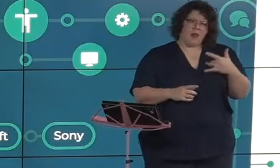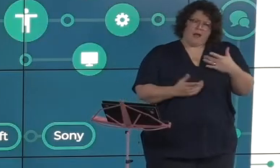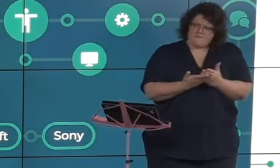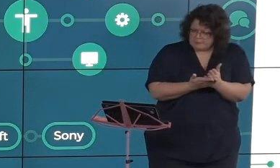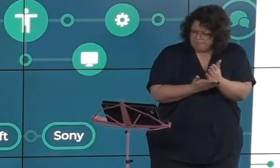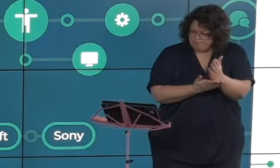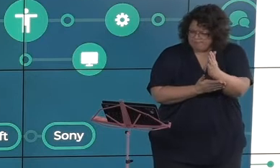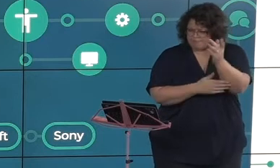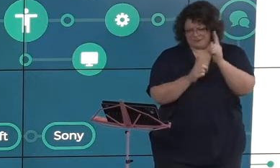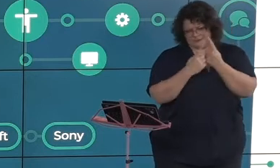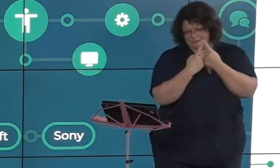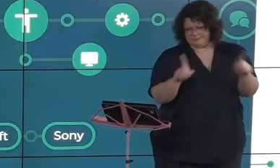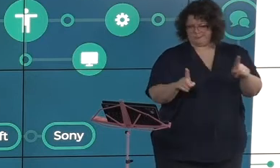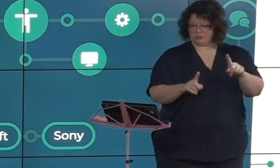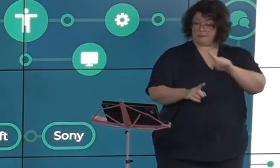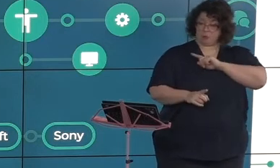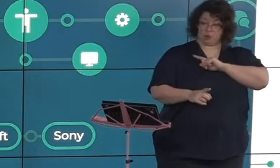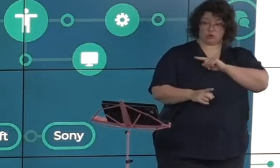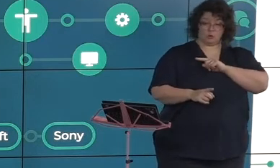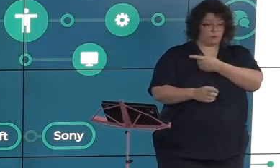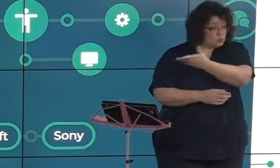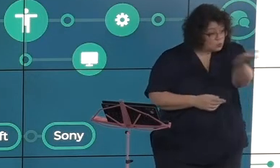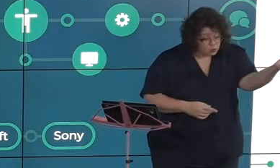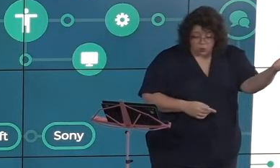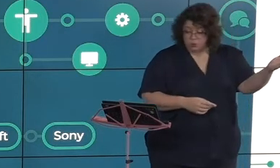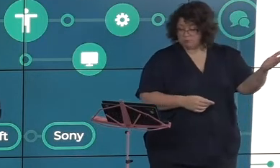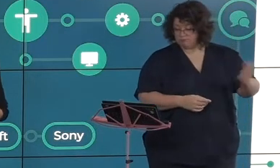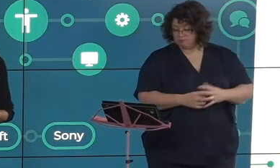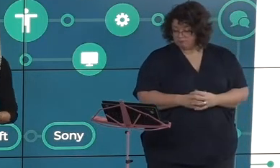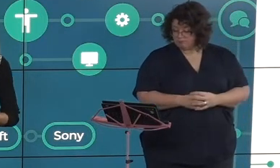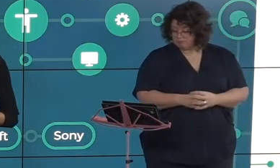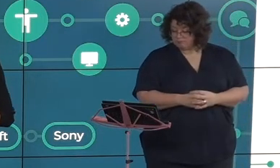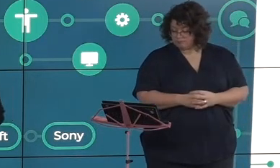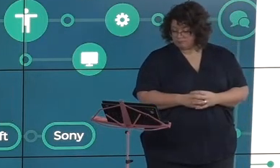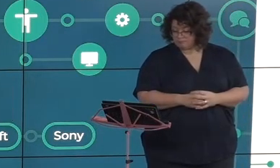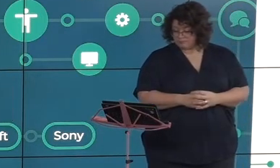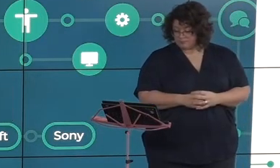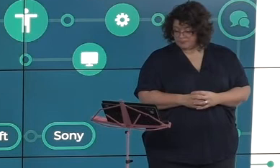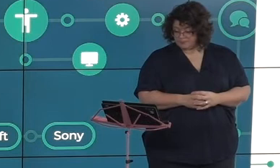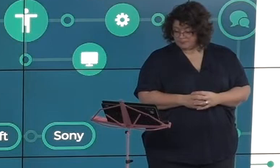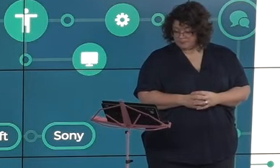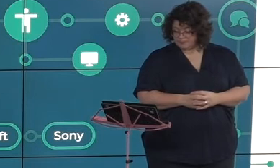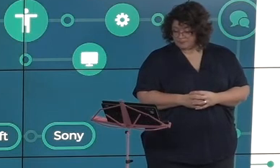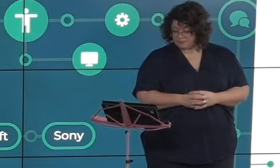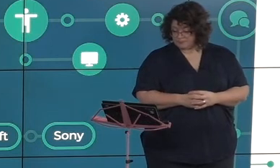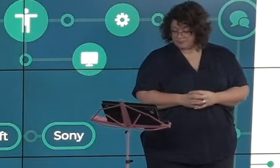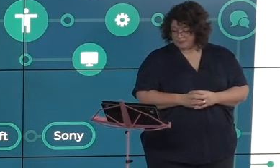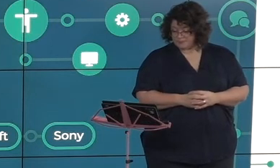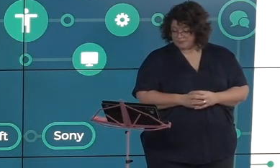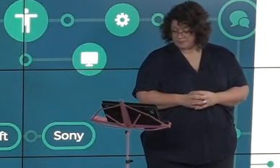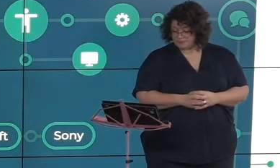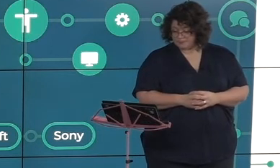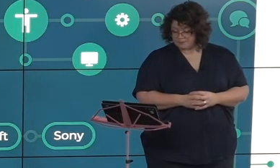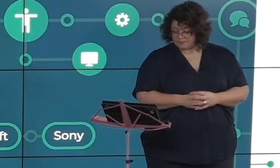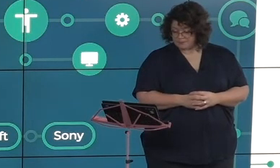fan of, share this wild passion for fast cars and stuff like that. Both, mind you, I don't know who